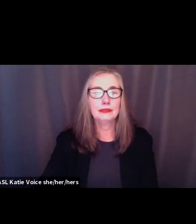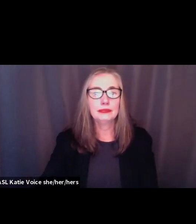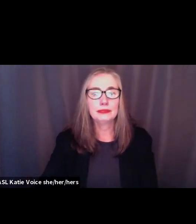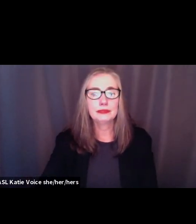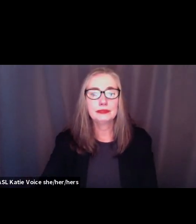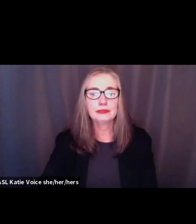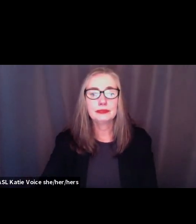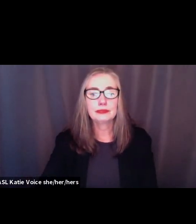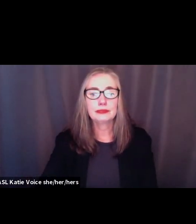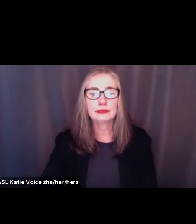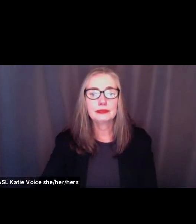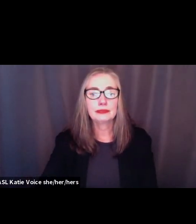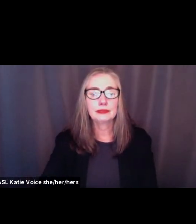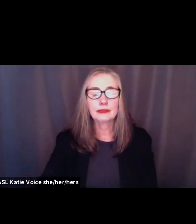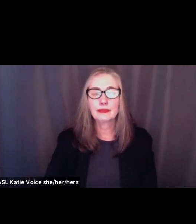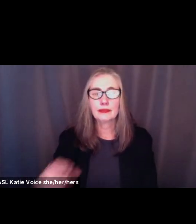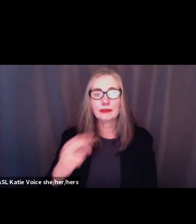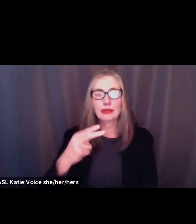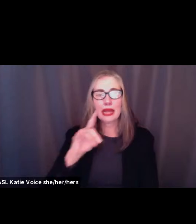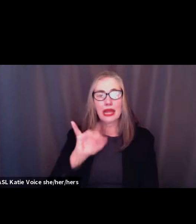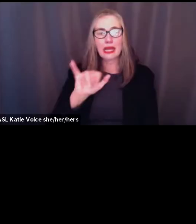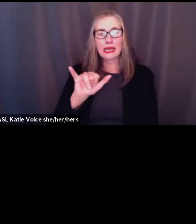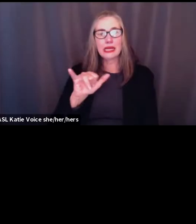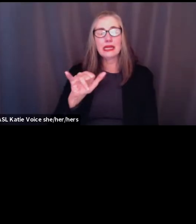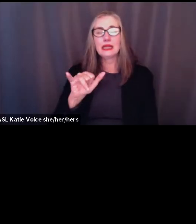Oh, Henny is muted.